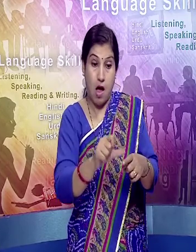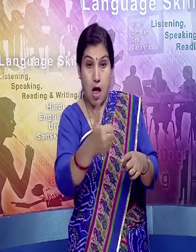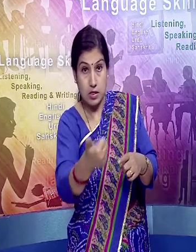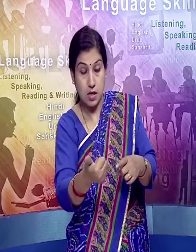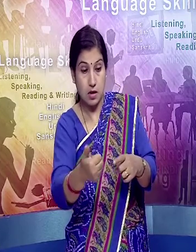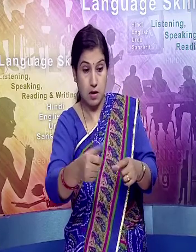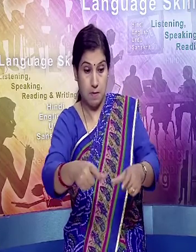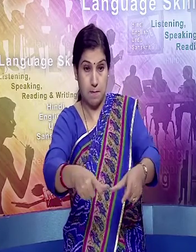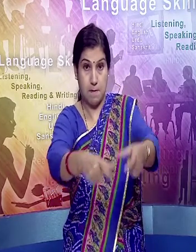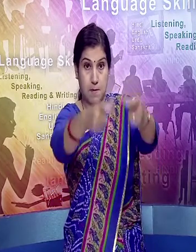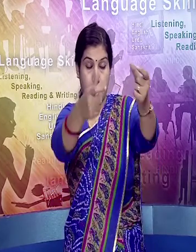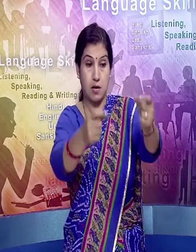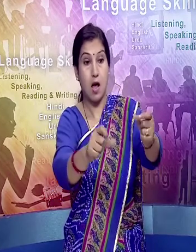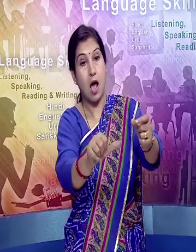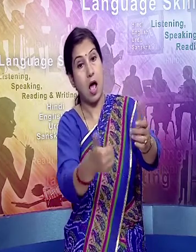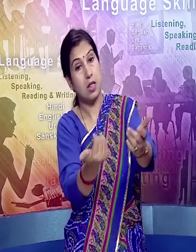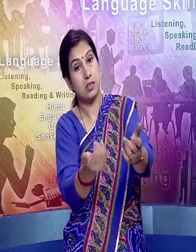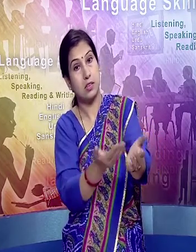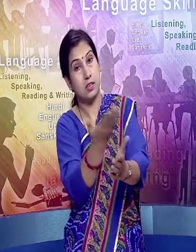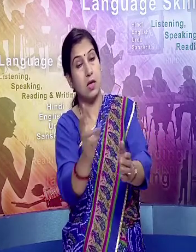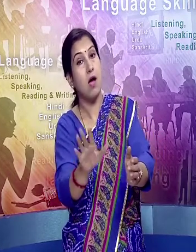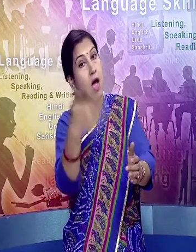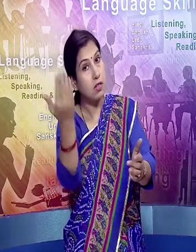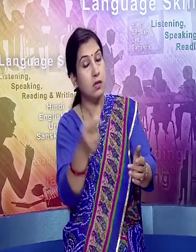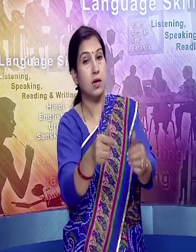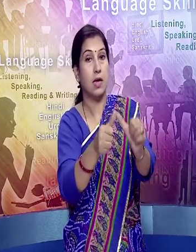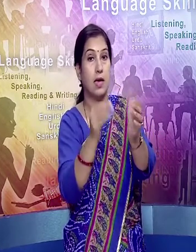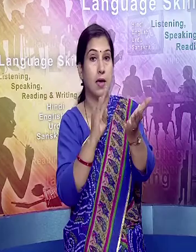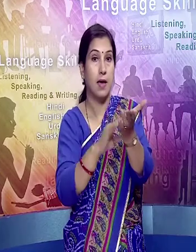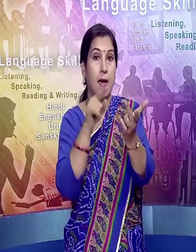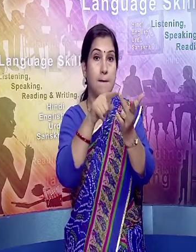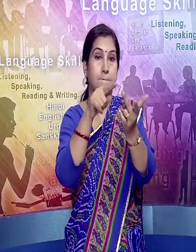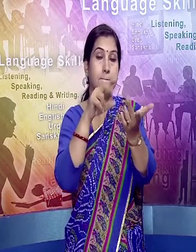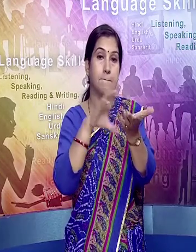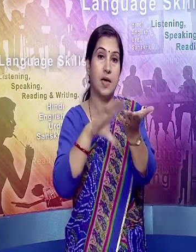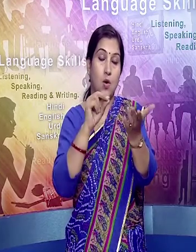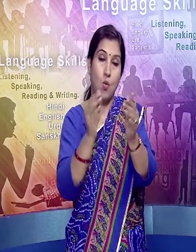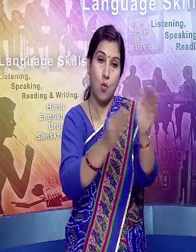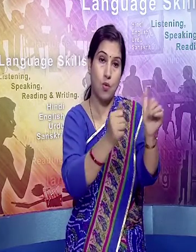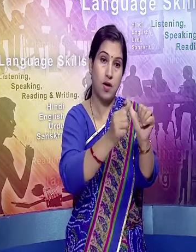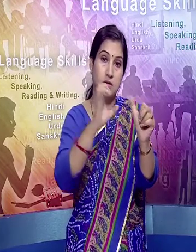protein contains other types of essential normal amino acids. That is